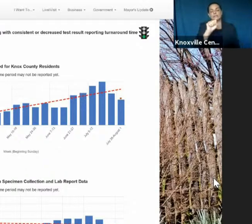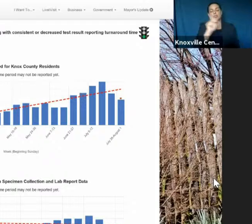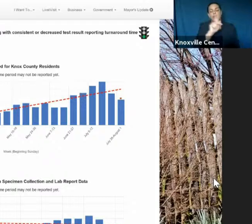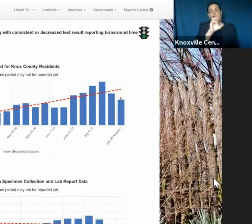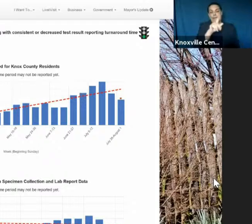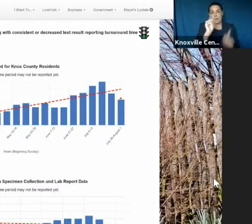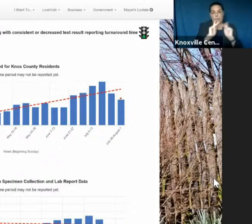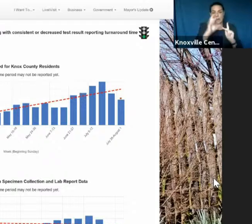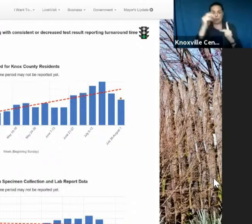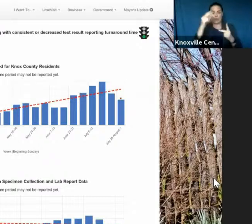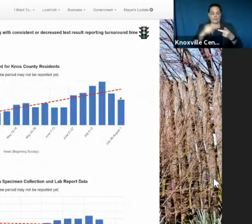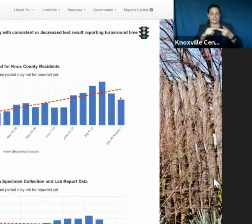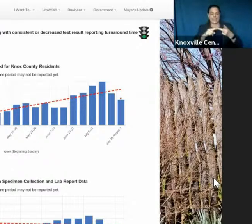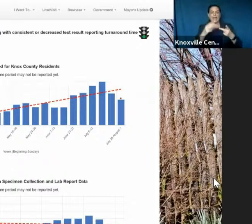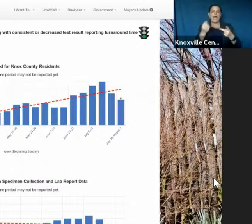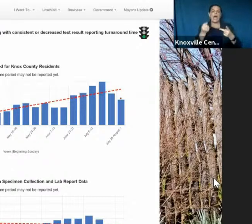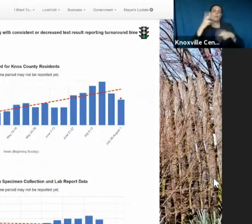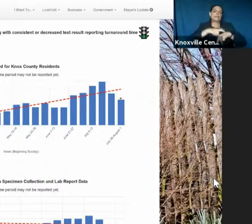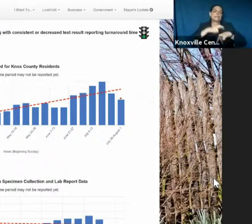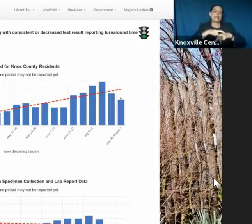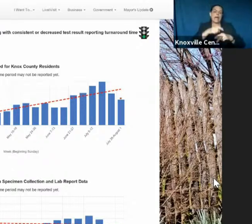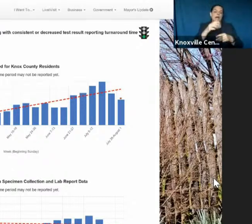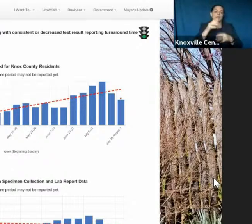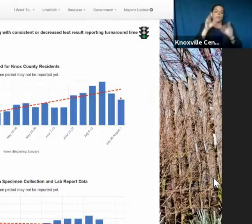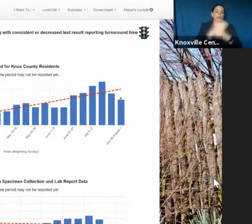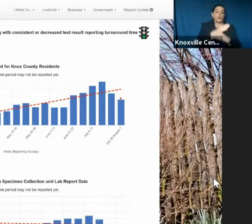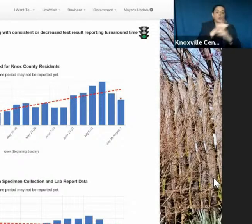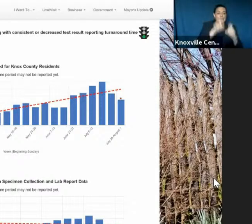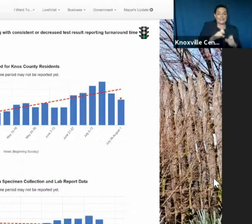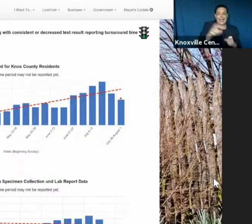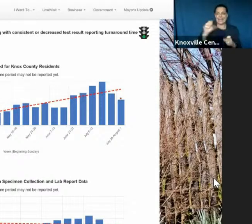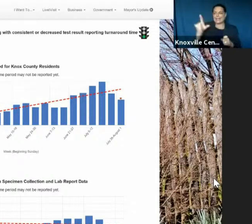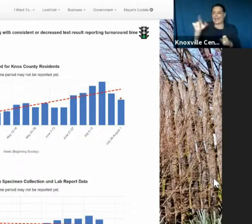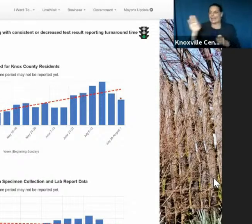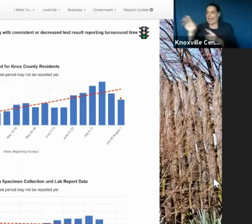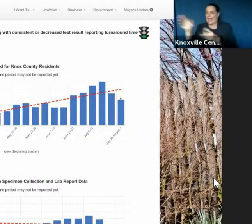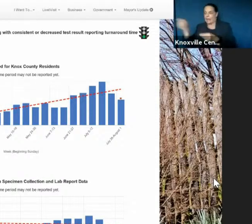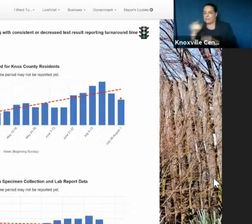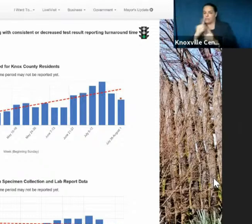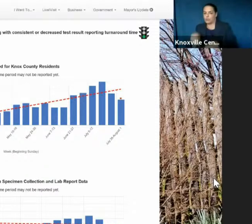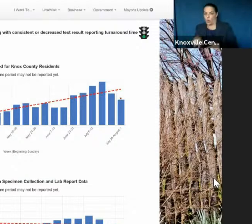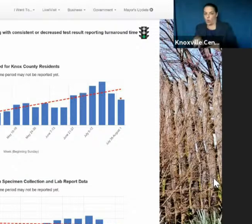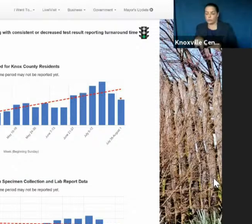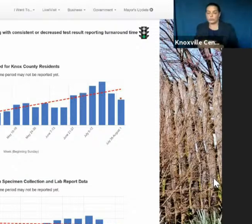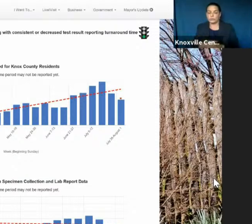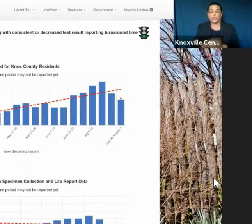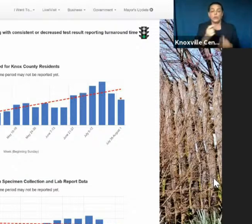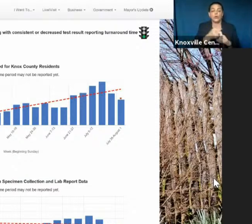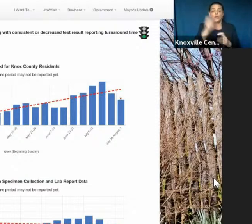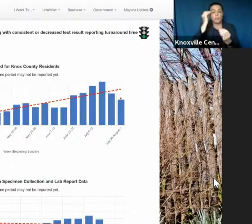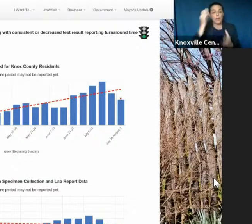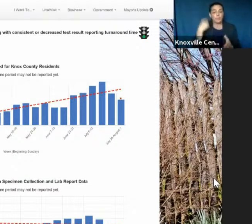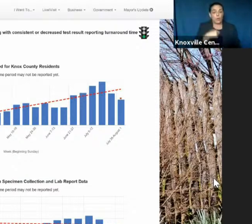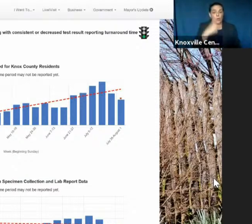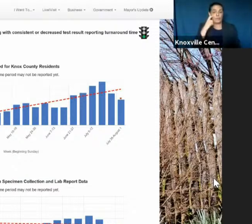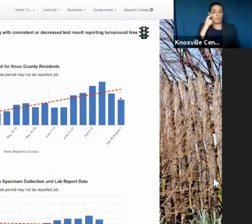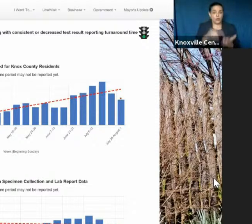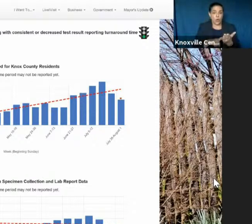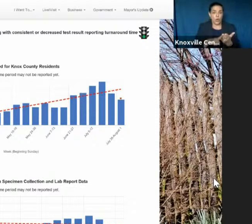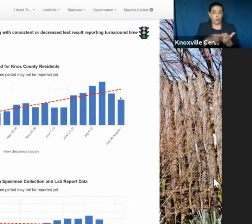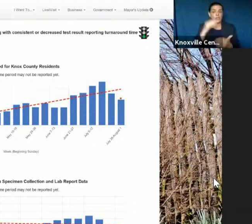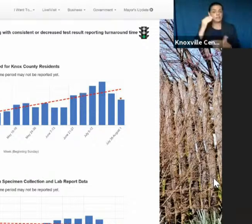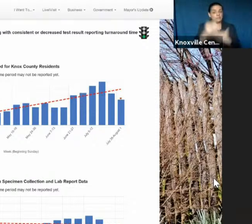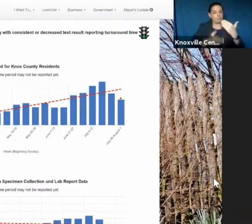and another for average time between specimen collection and lab report data. From the data, we can see the trends are heading in the